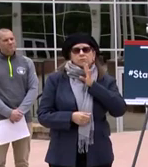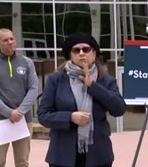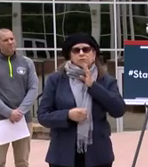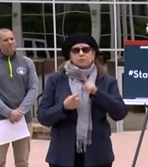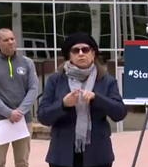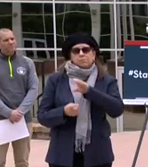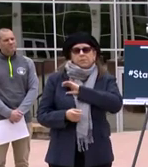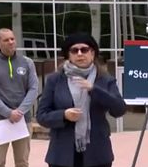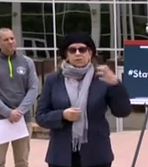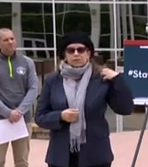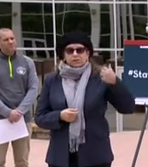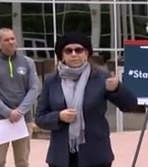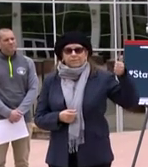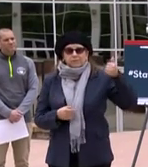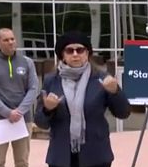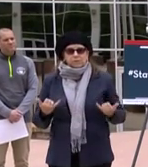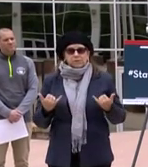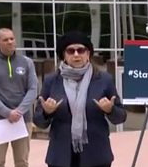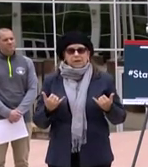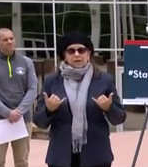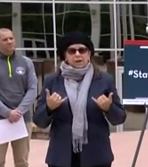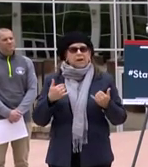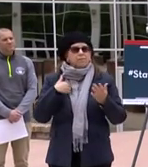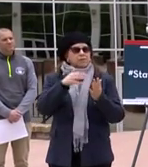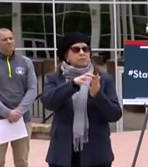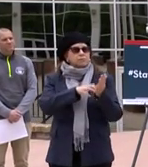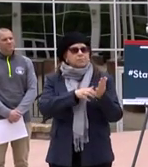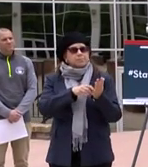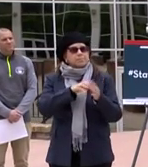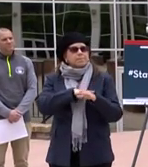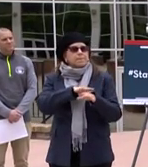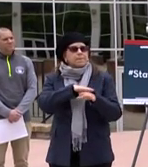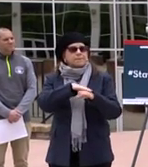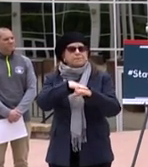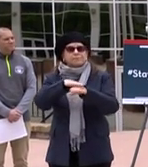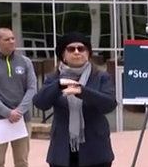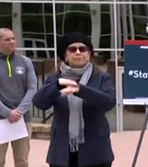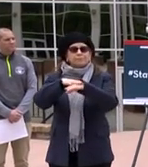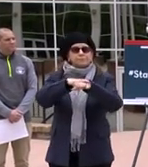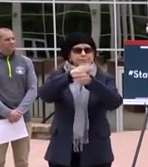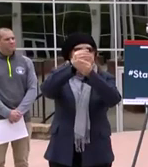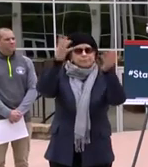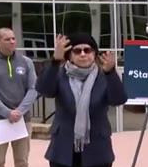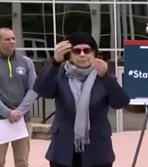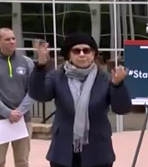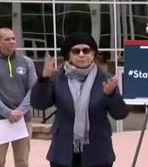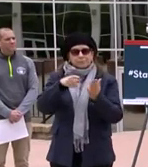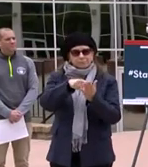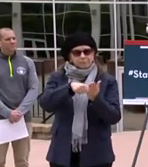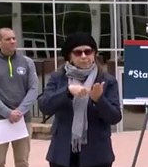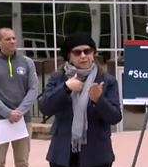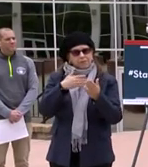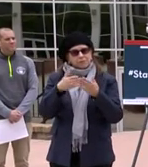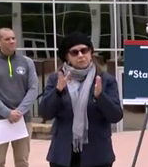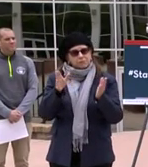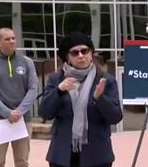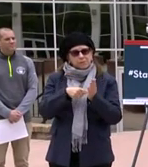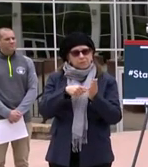a general script that's used. Let's see if I can play it, and they'll tweak it as well.